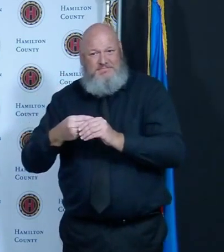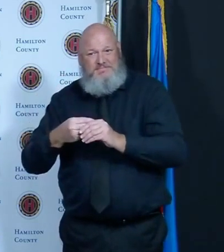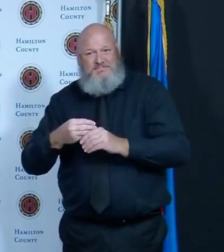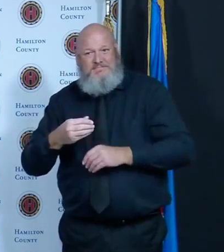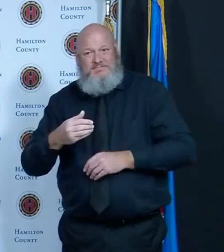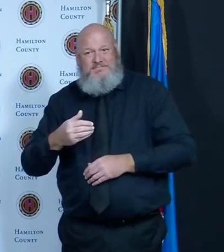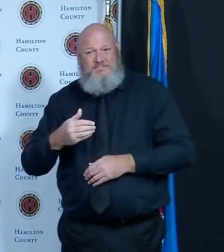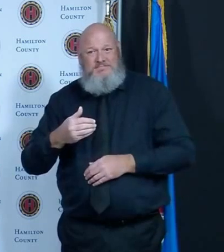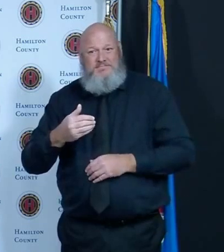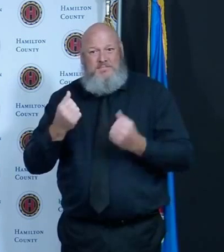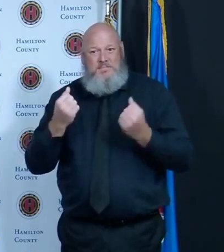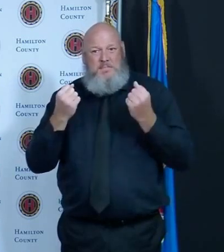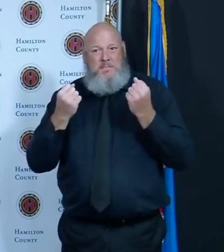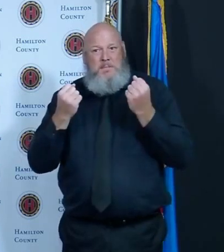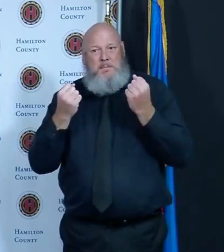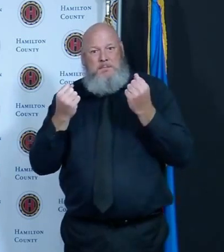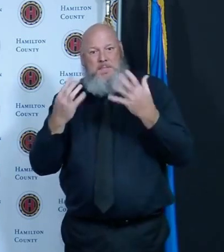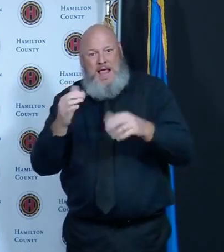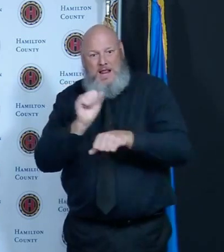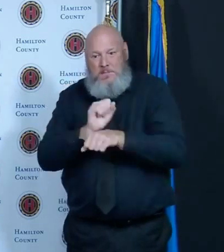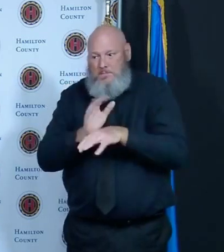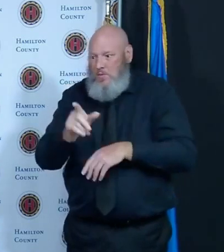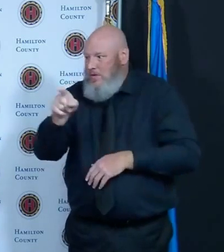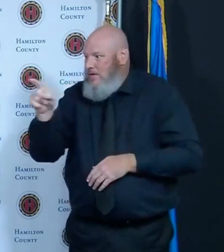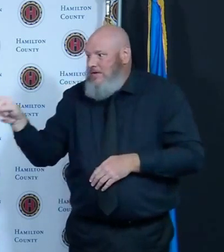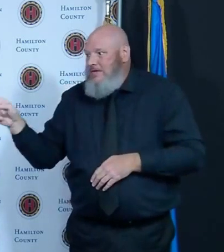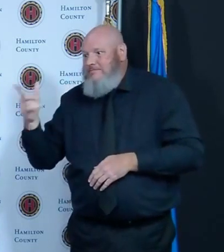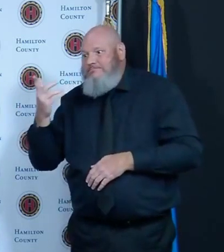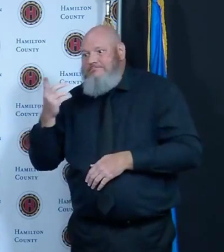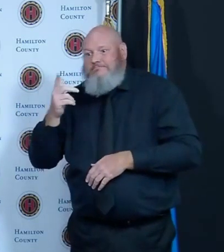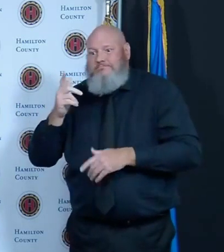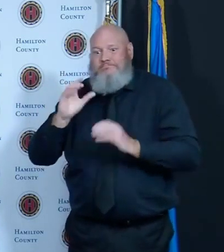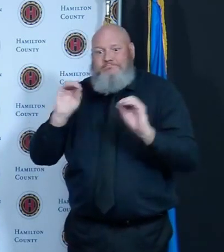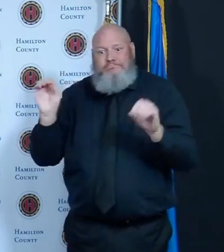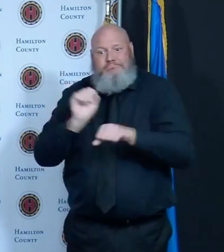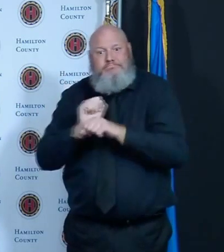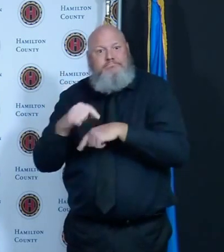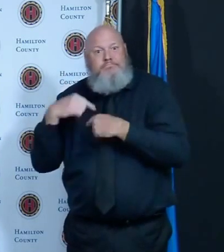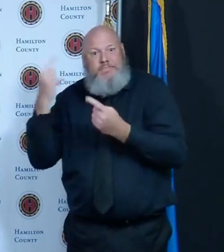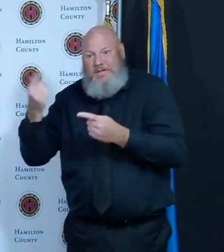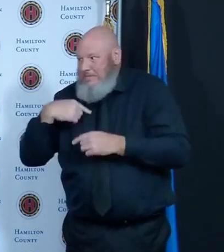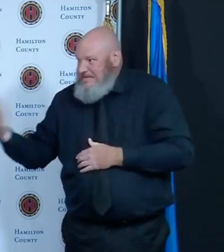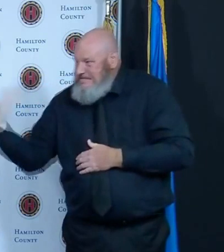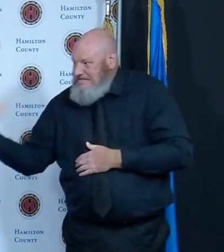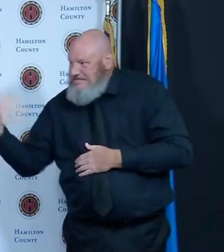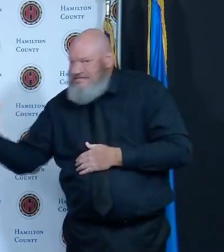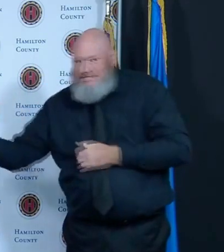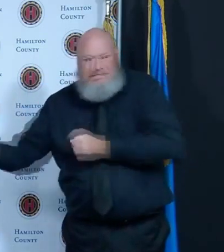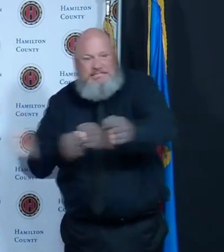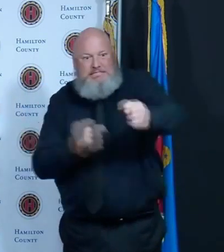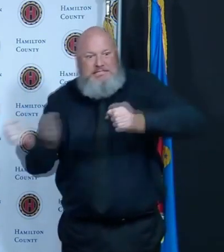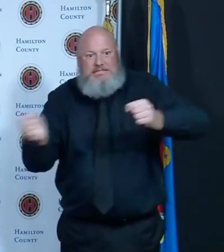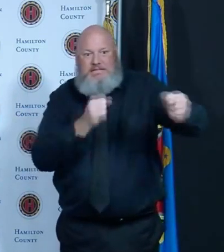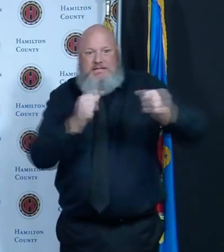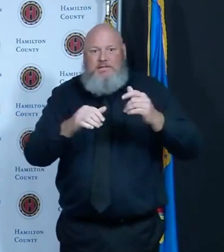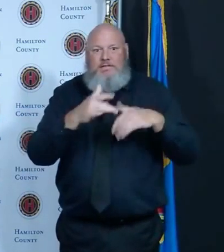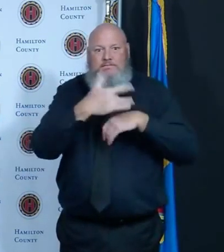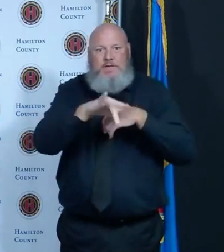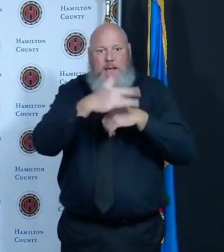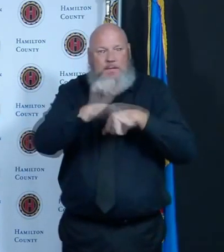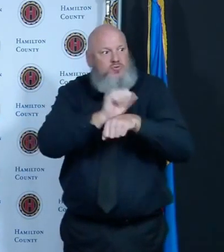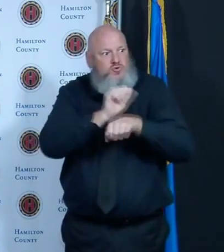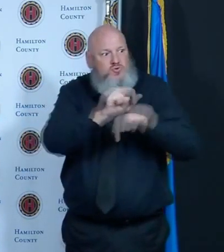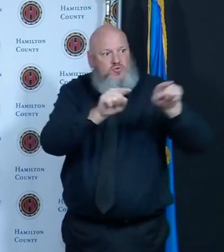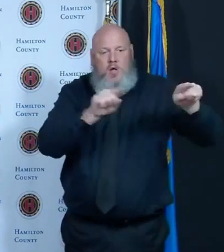up on this floor actually, the Director of Inclusion, Economic Inclusion, is Robert Bell, and he has been